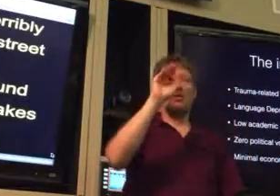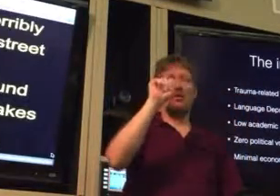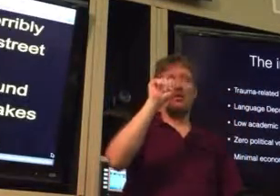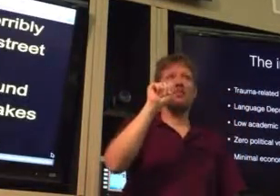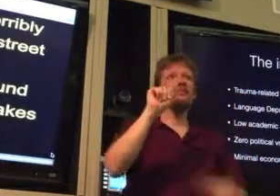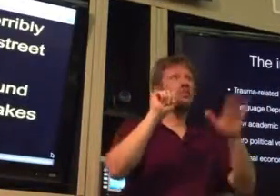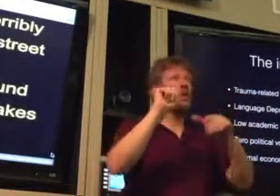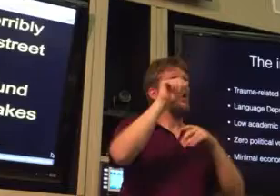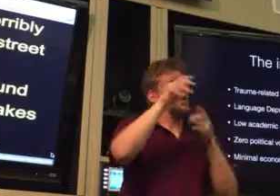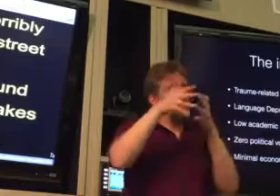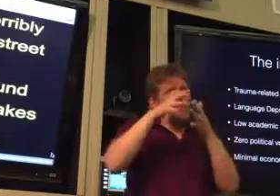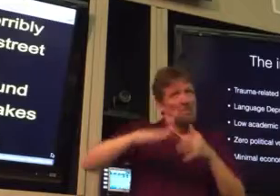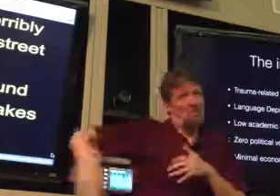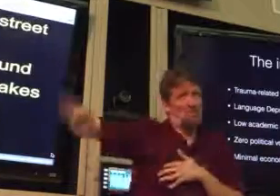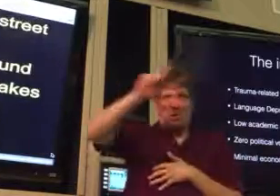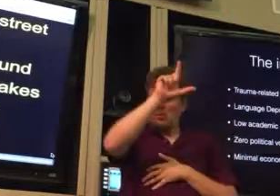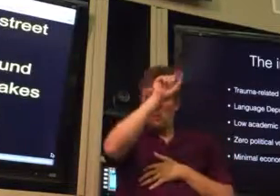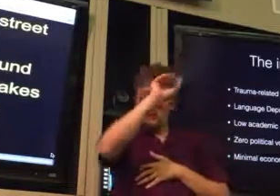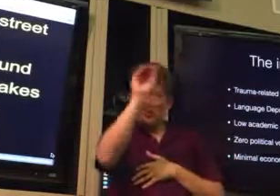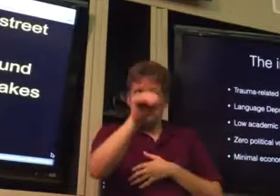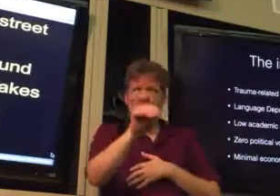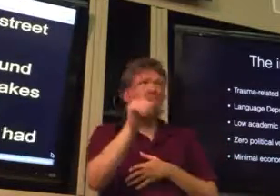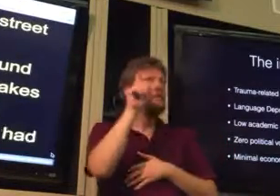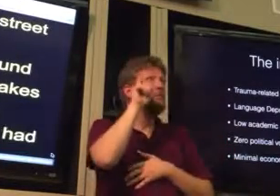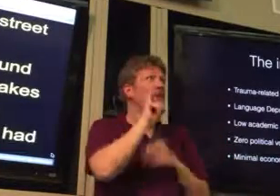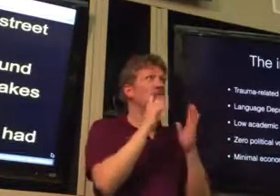that has ignited. So that's the kind of trauma I'm talking about.